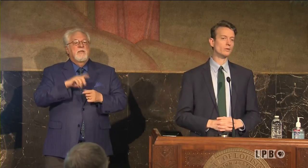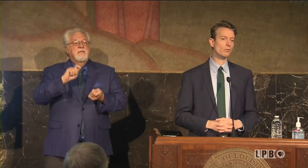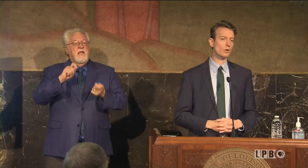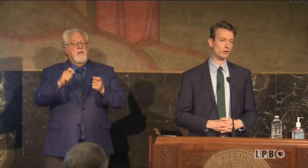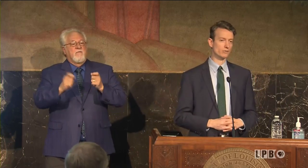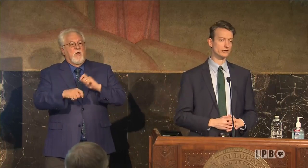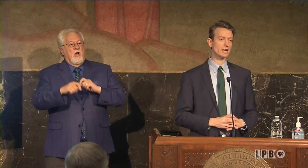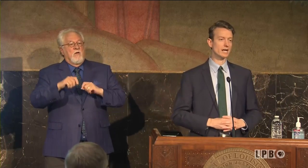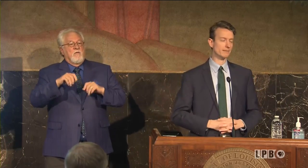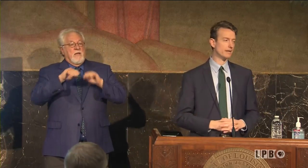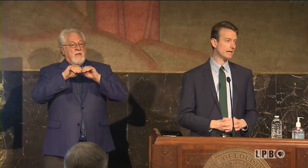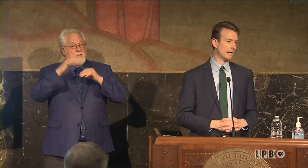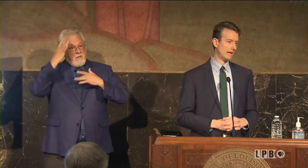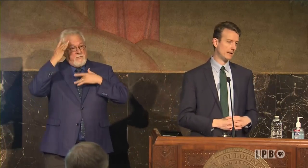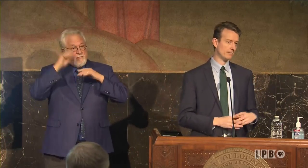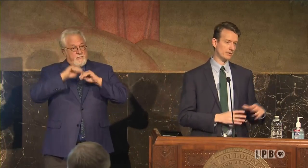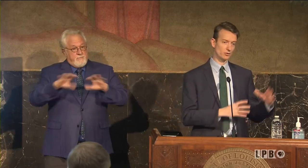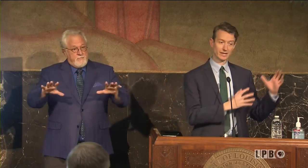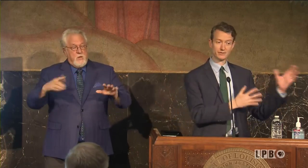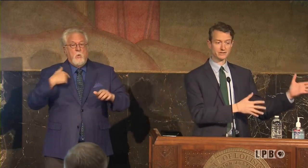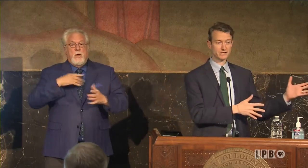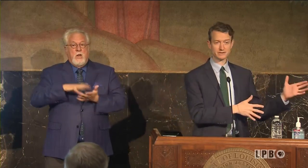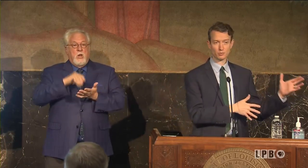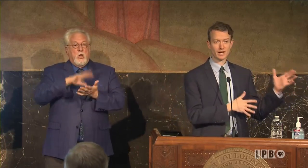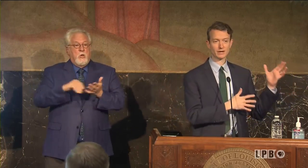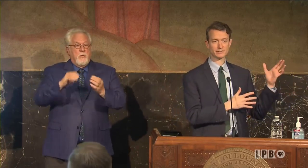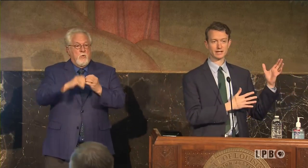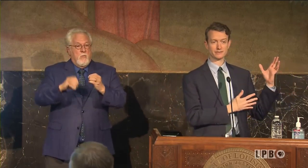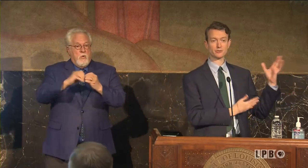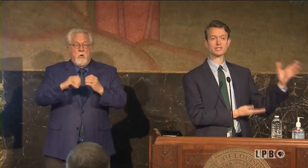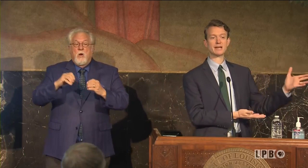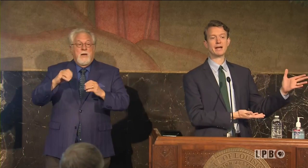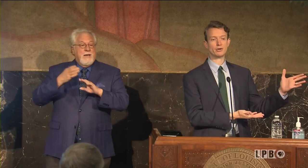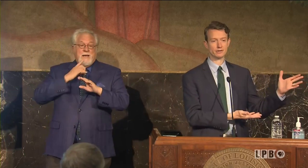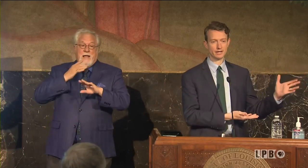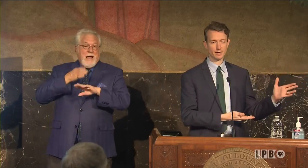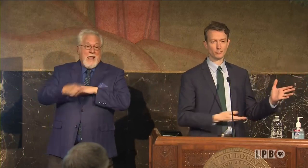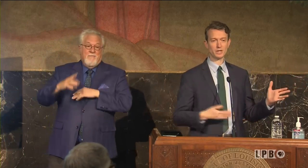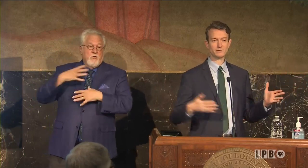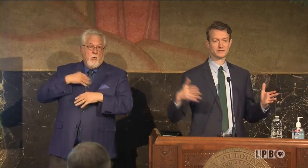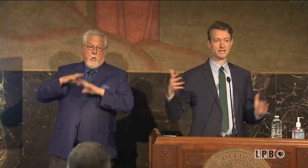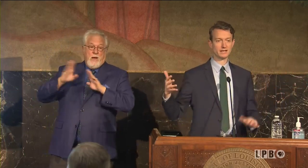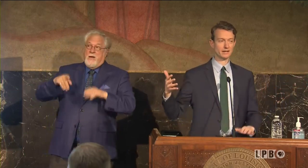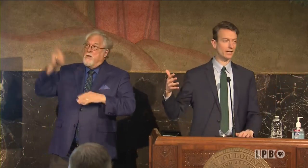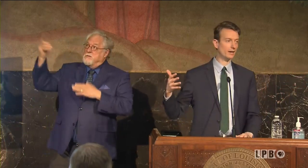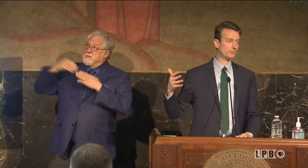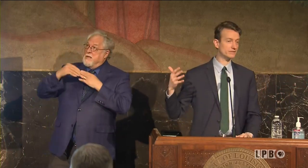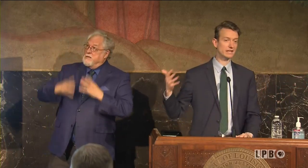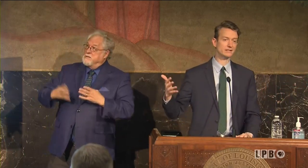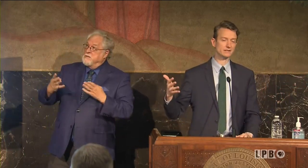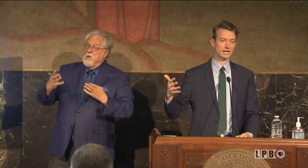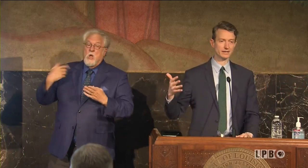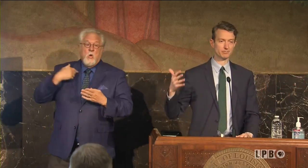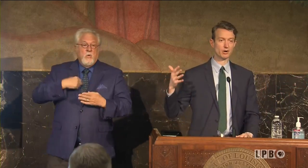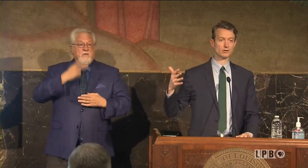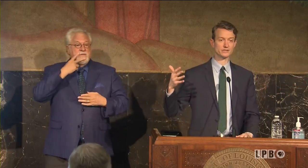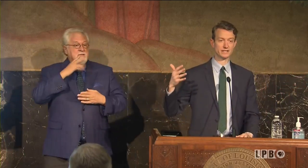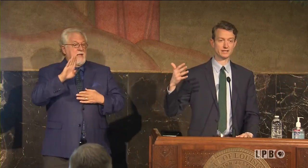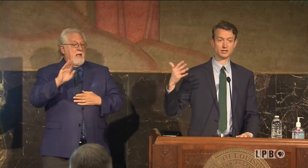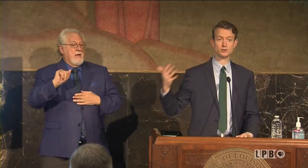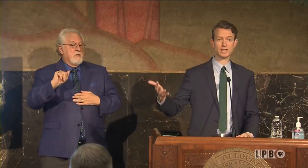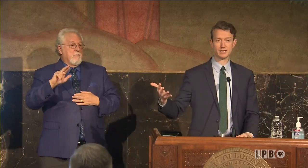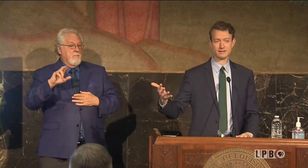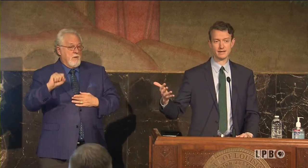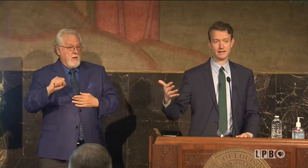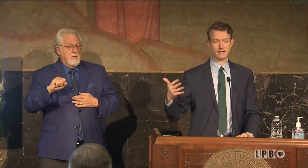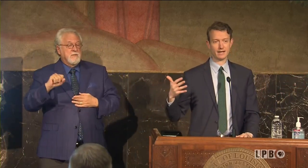learn more and more over time. Even since the White House guidance first came out, we've seen settings like bars